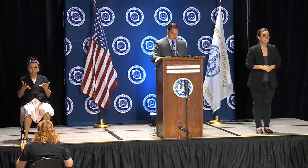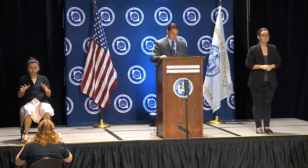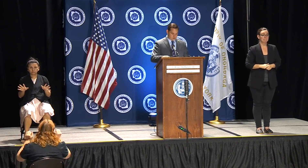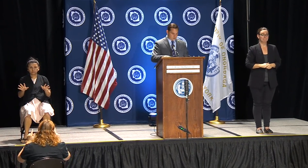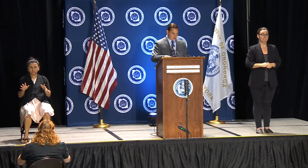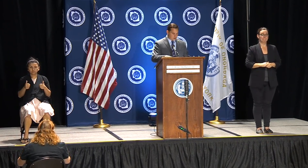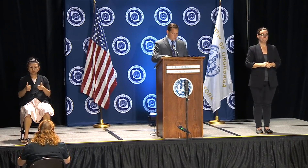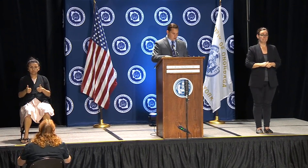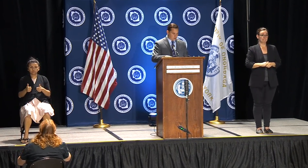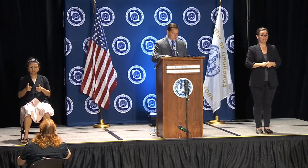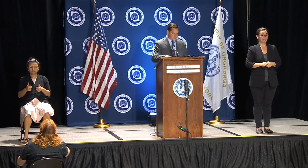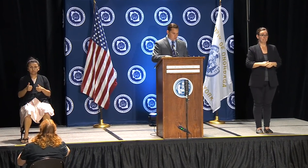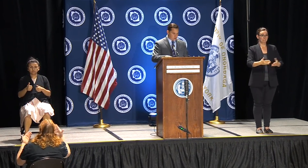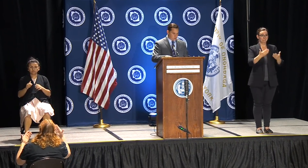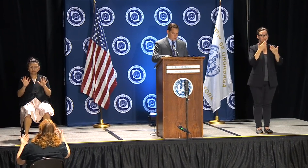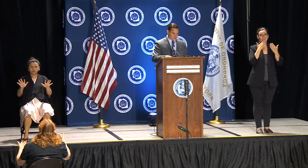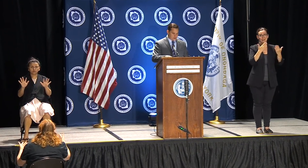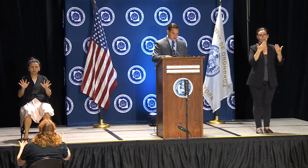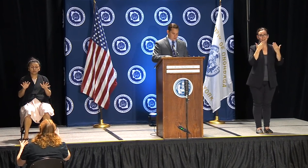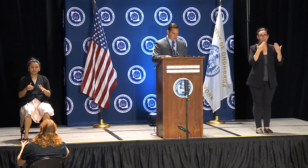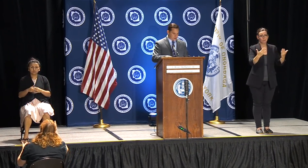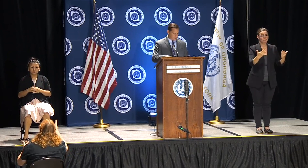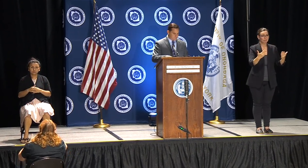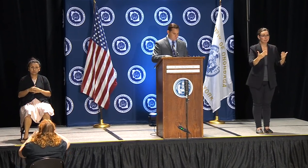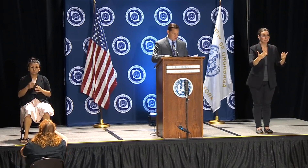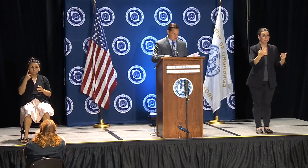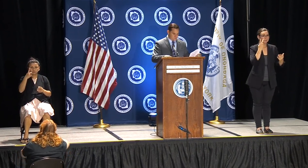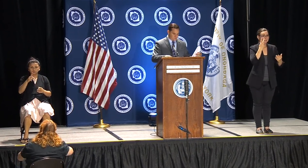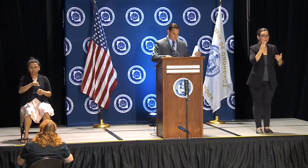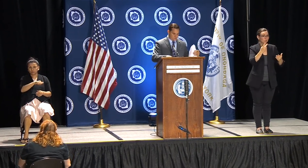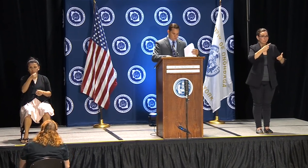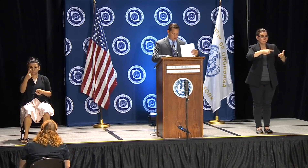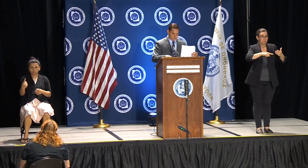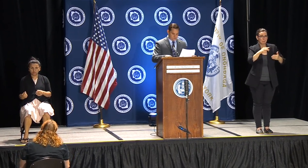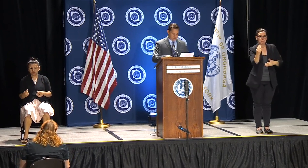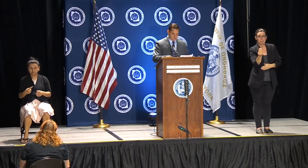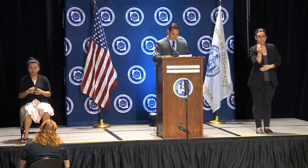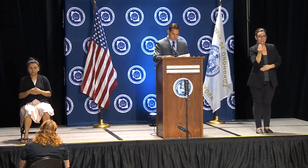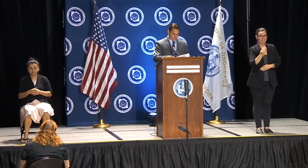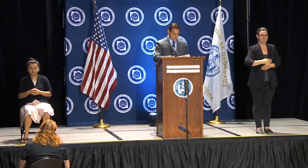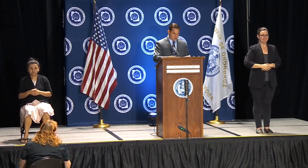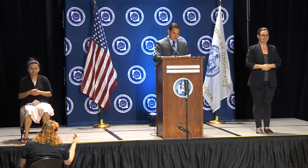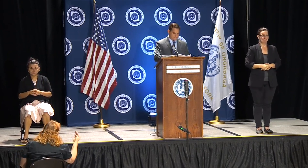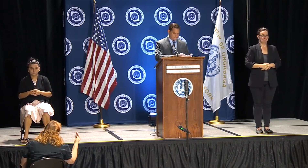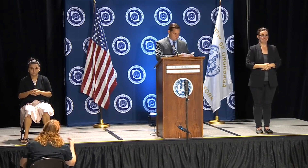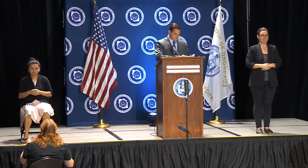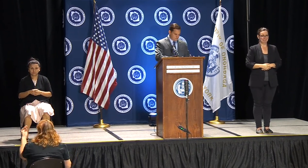Okay. Well, thank you very much, everybody. We will see you next week then. Monday? Monday.